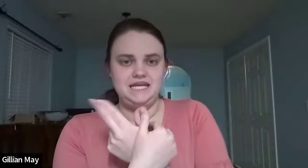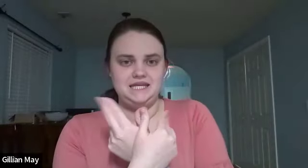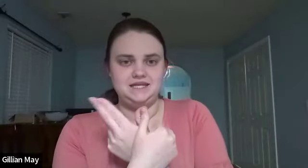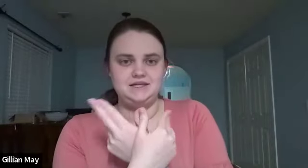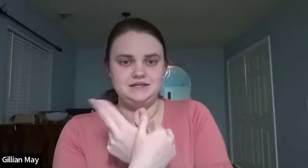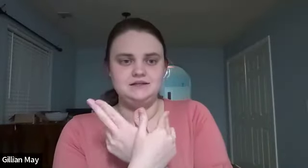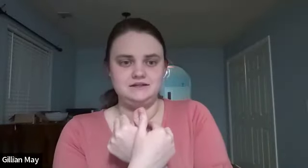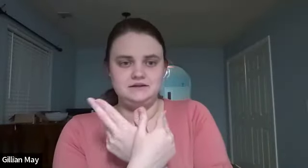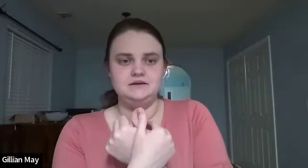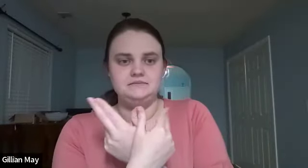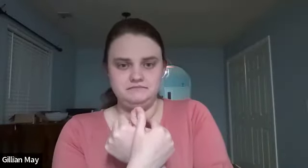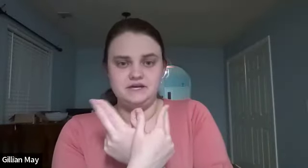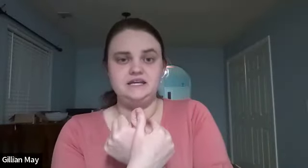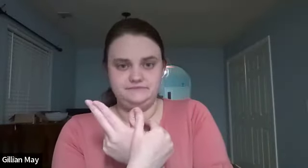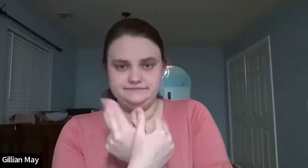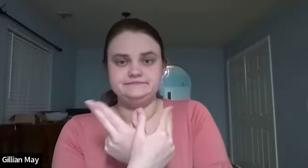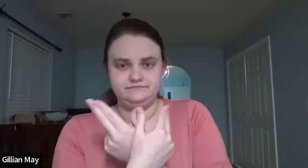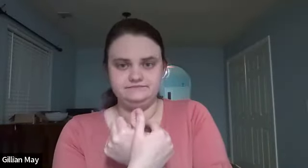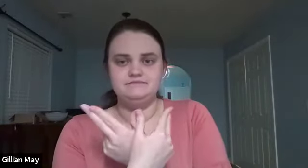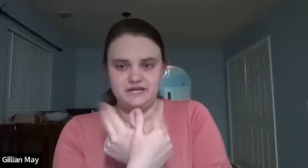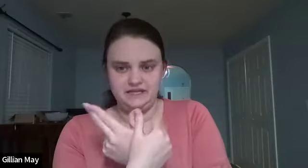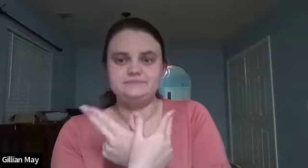bunny. Bunny.